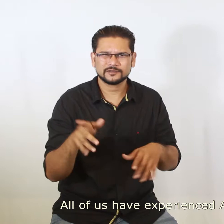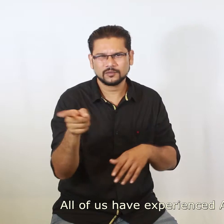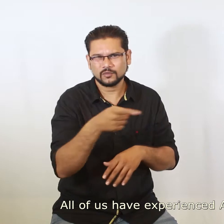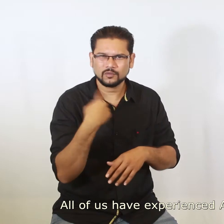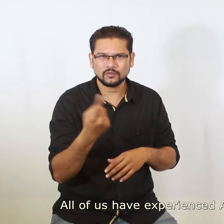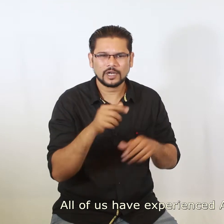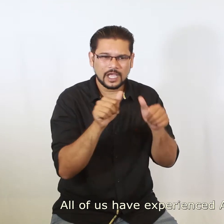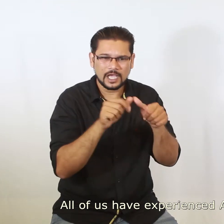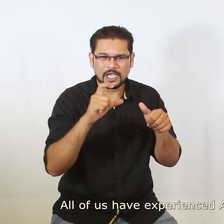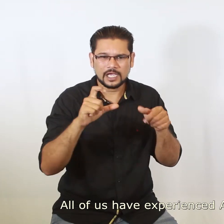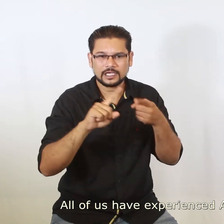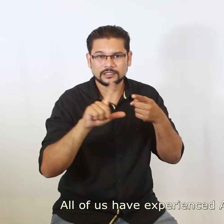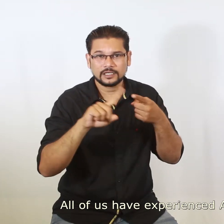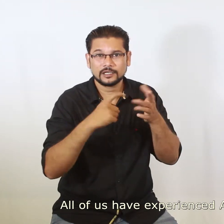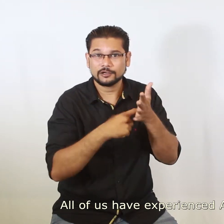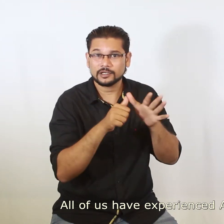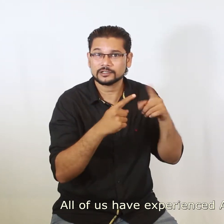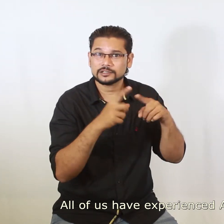All of us have experienced acceleration.